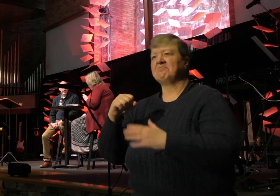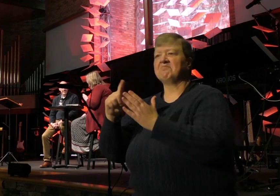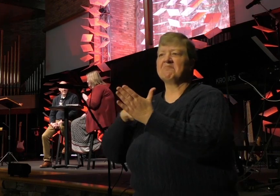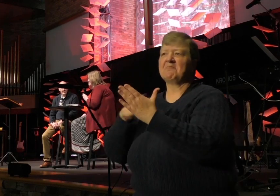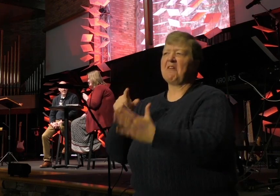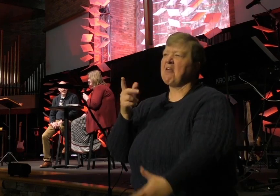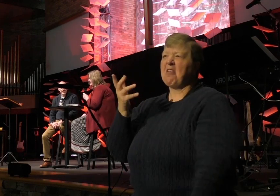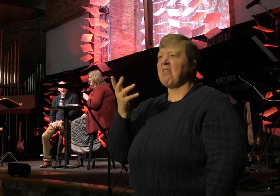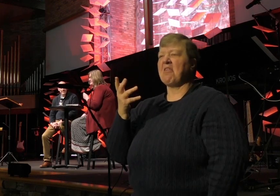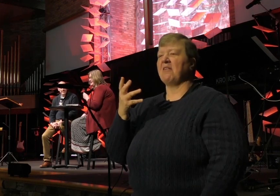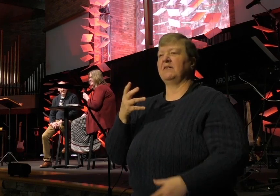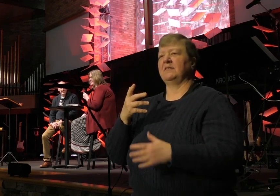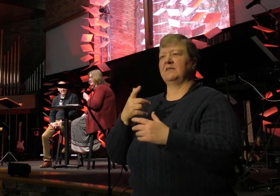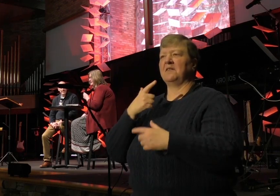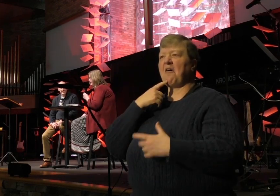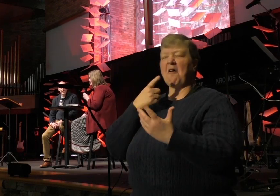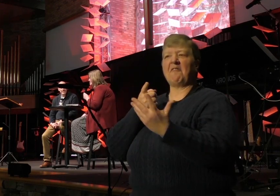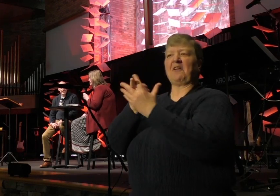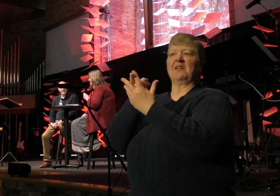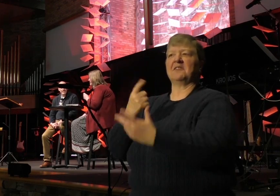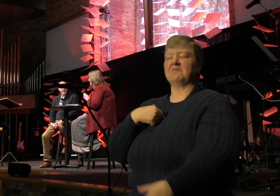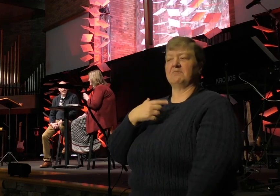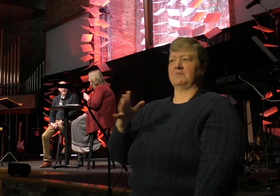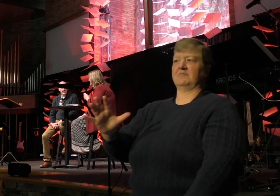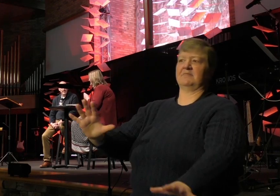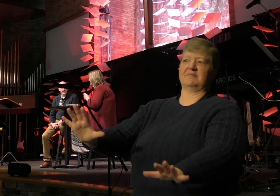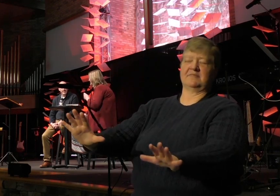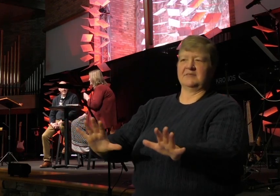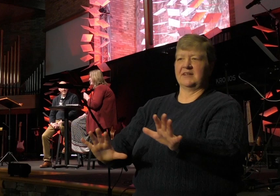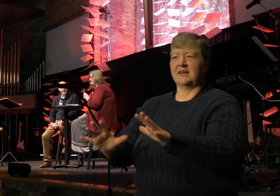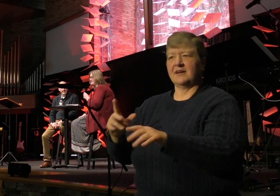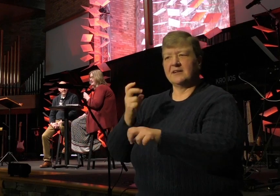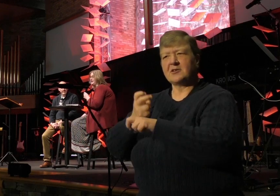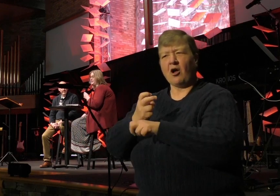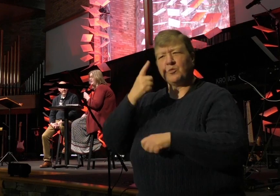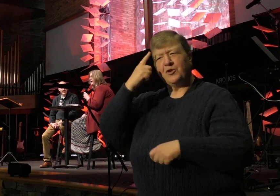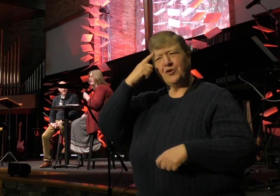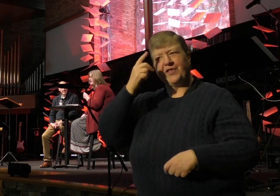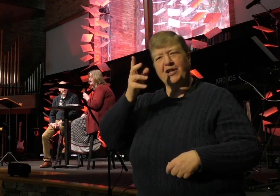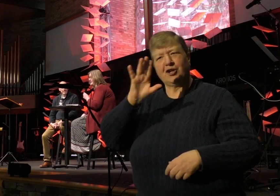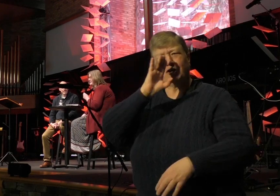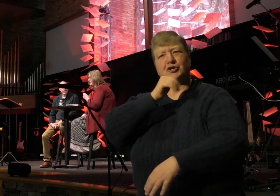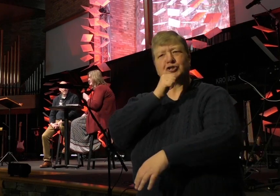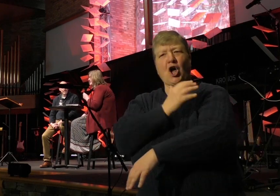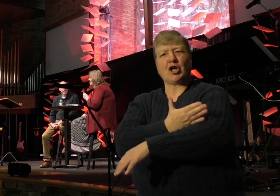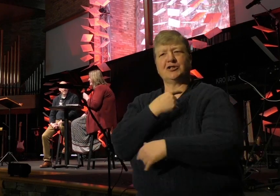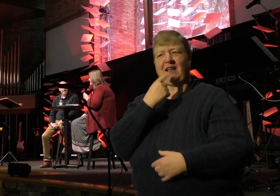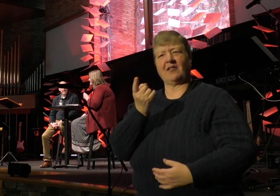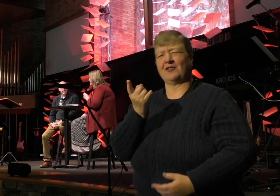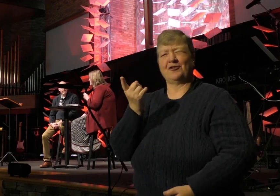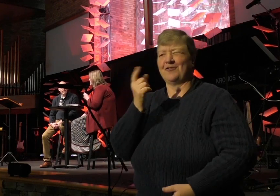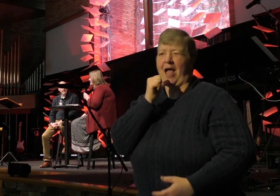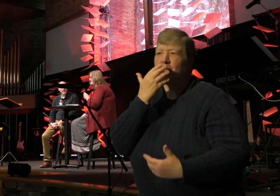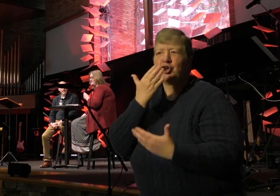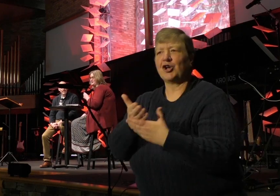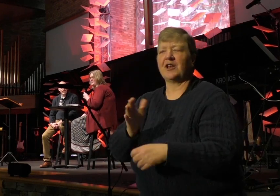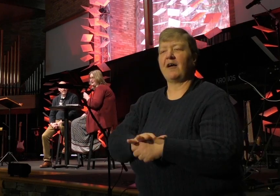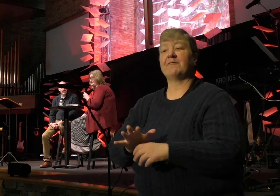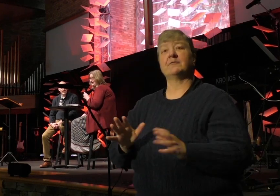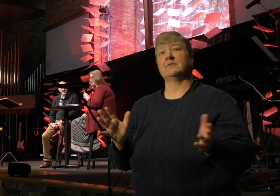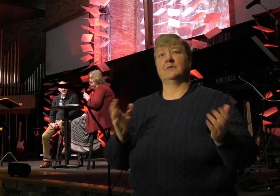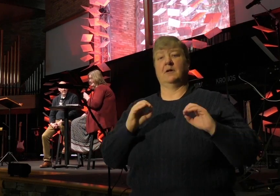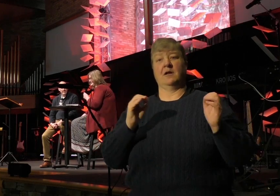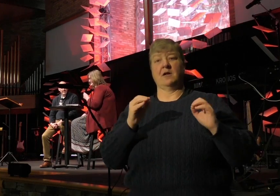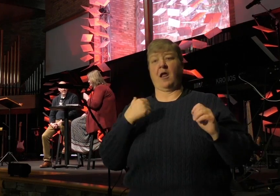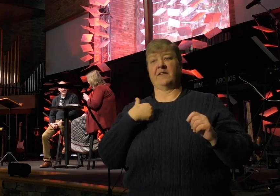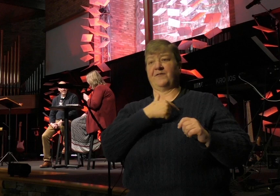and sometimes even really offended. It's really hard when you think that your daughter is telling you you're not good enough. And none of us are good